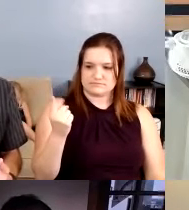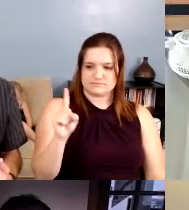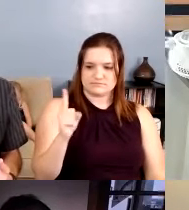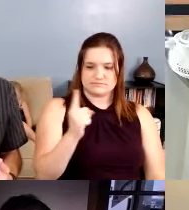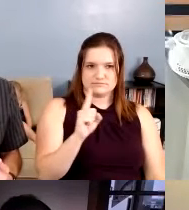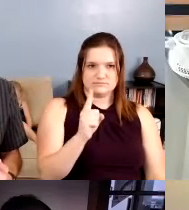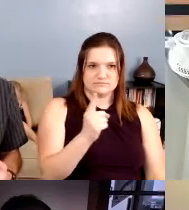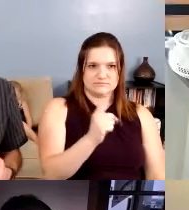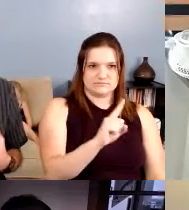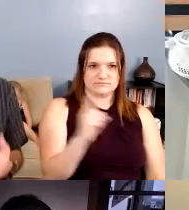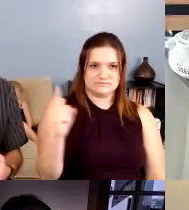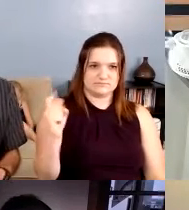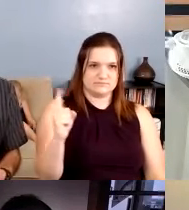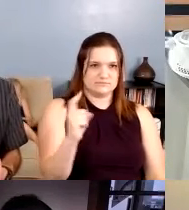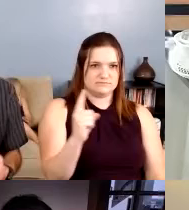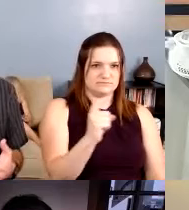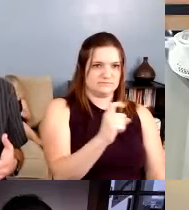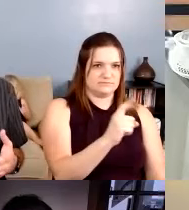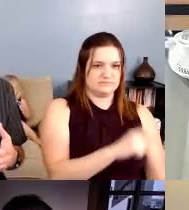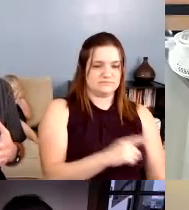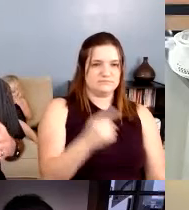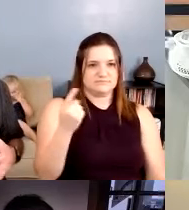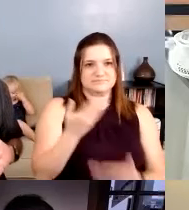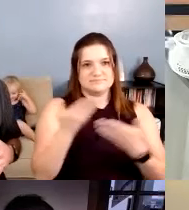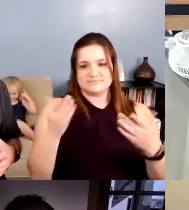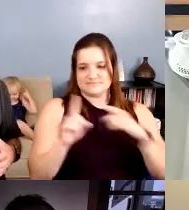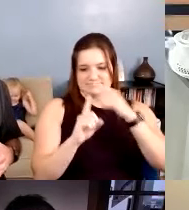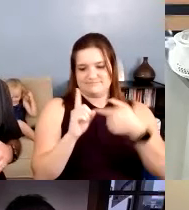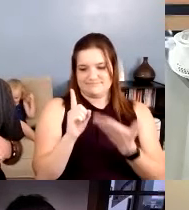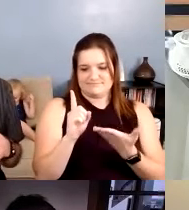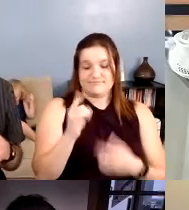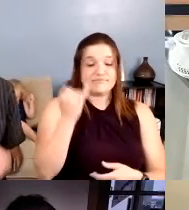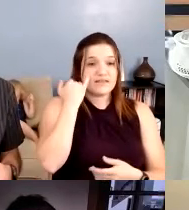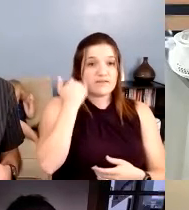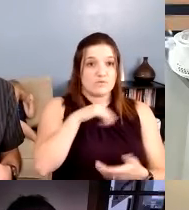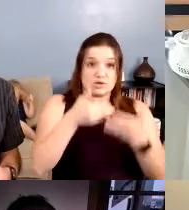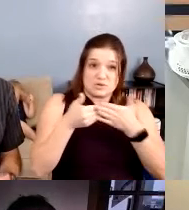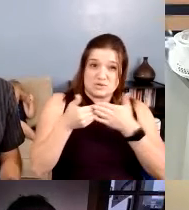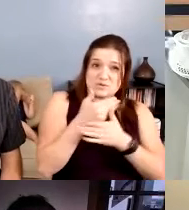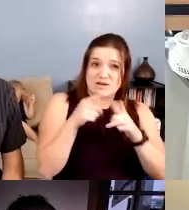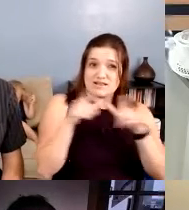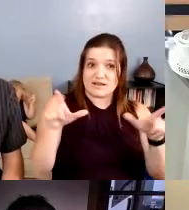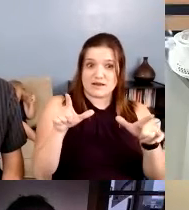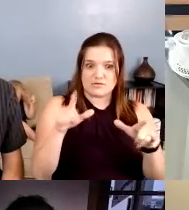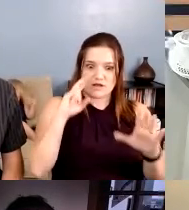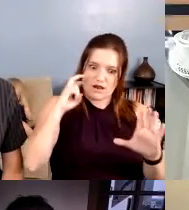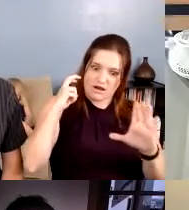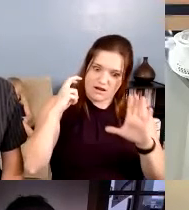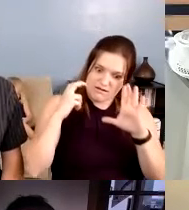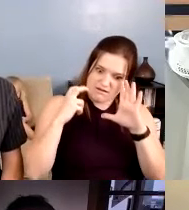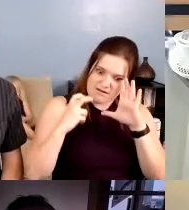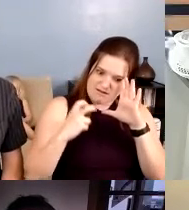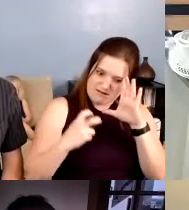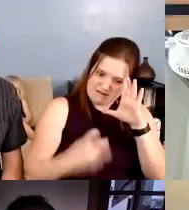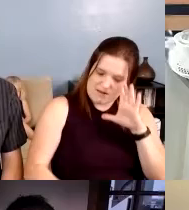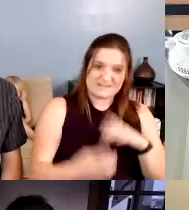really have to kind of take it one step at a time. And if we are brand new to the language and we dive into that entire list of 16 classifiers